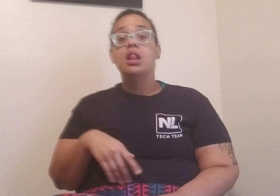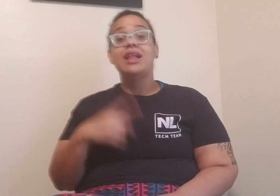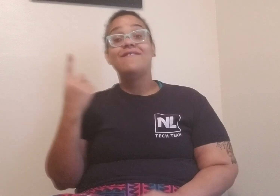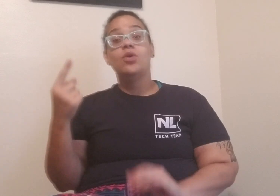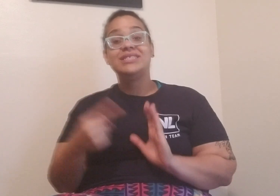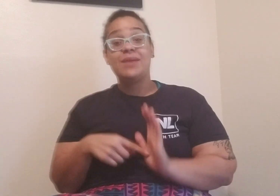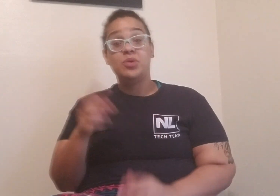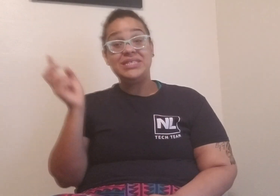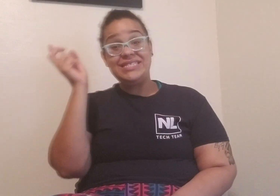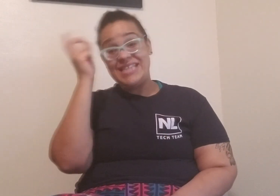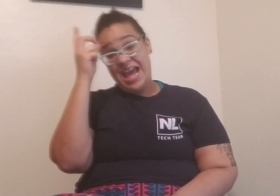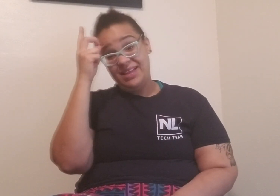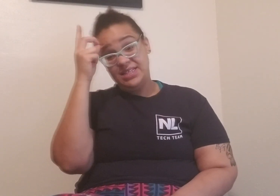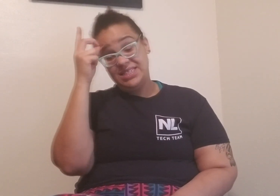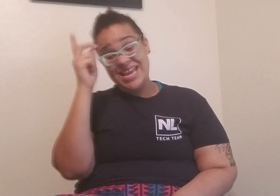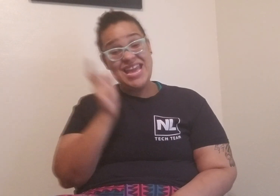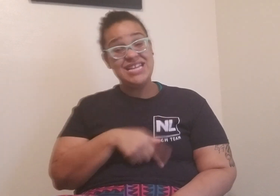like for example, Dallas is,